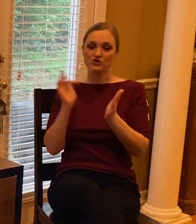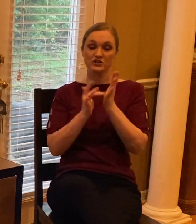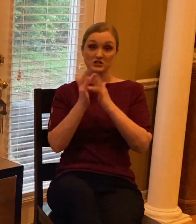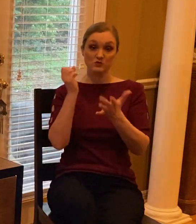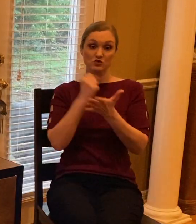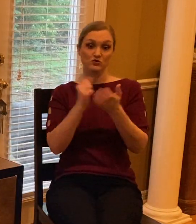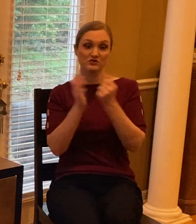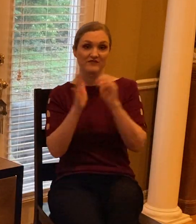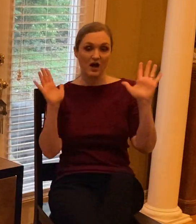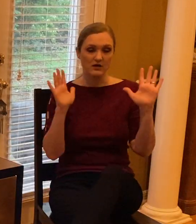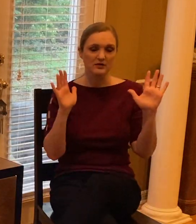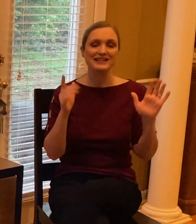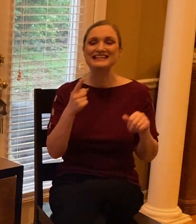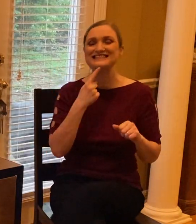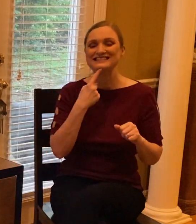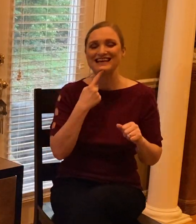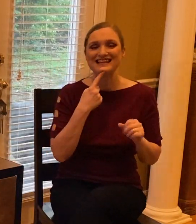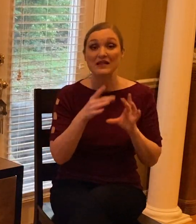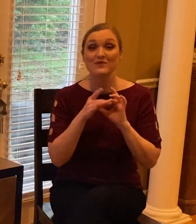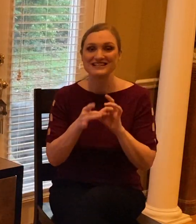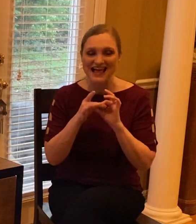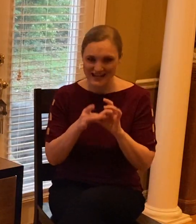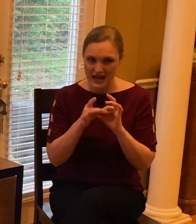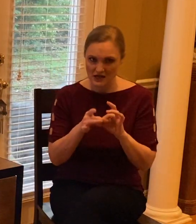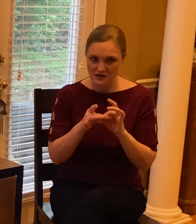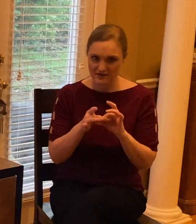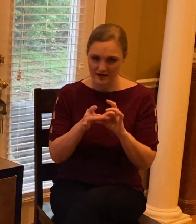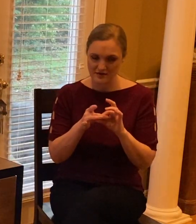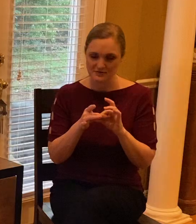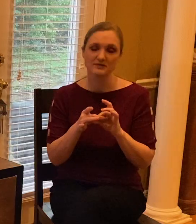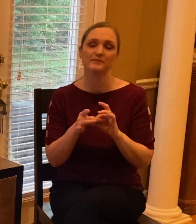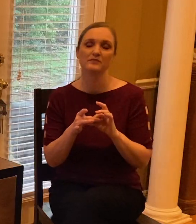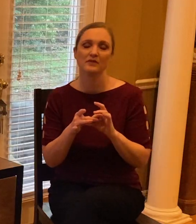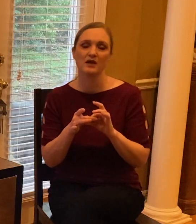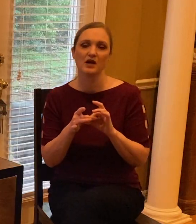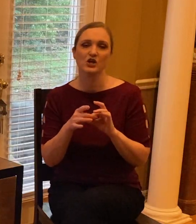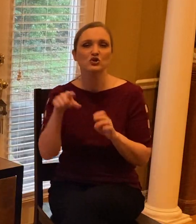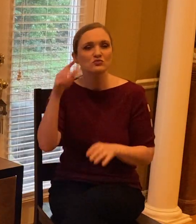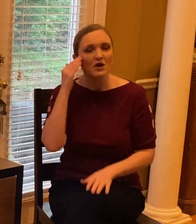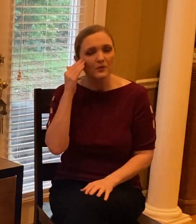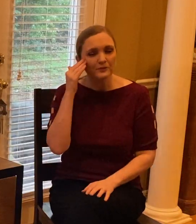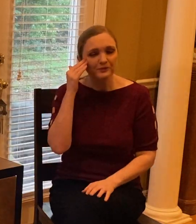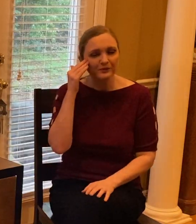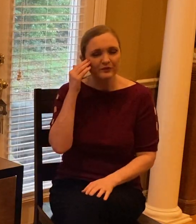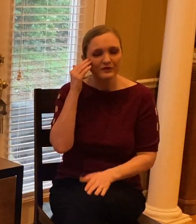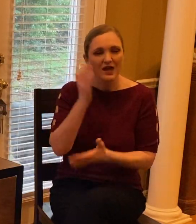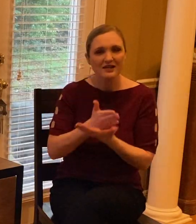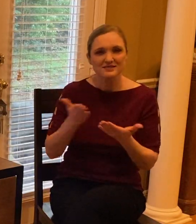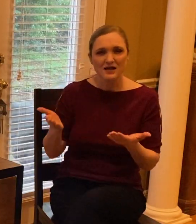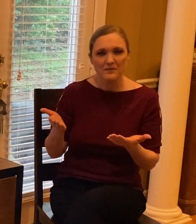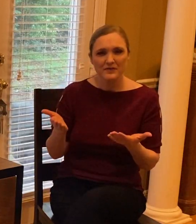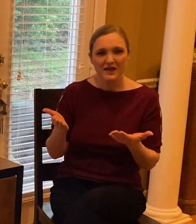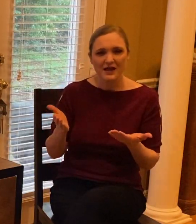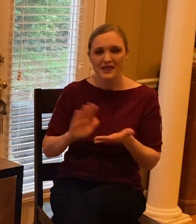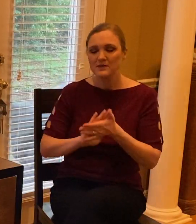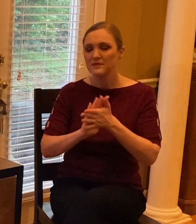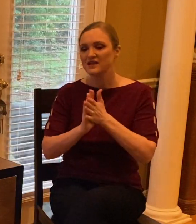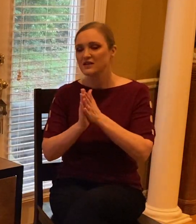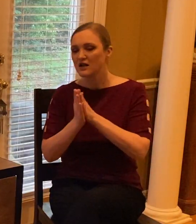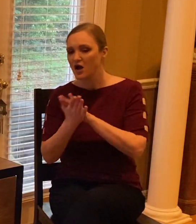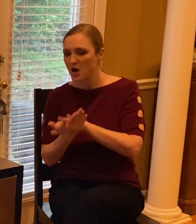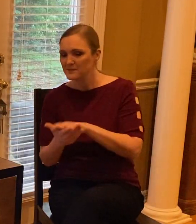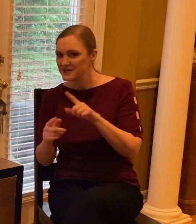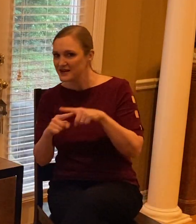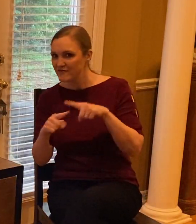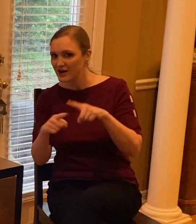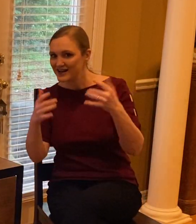he was crucified. And it says they were dedicated to this. And You know, this is something that has taken on a different form